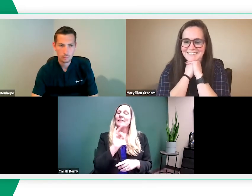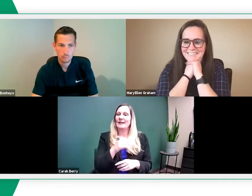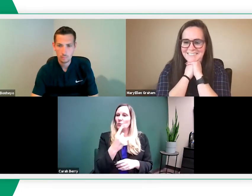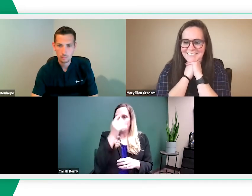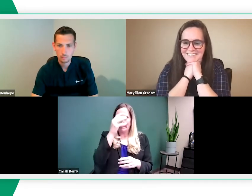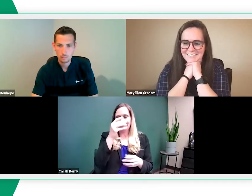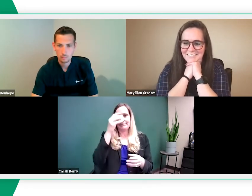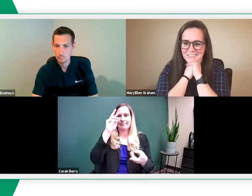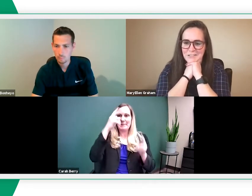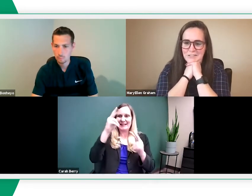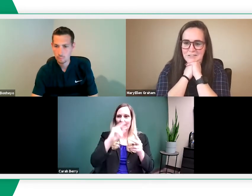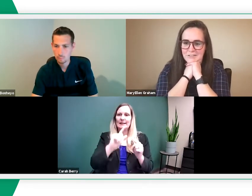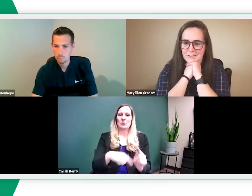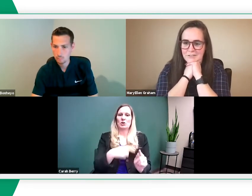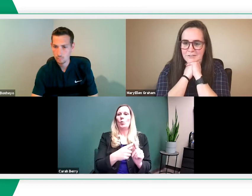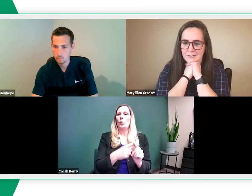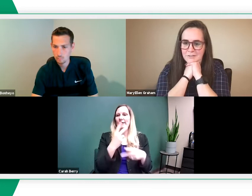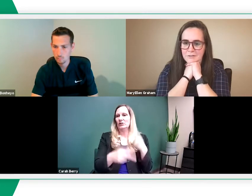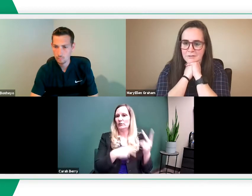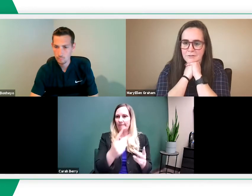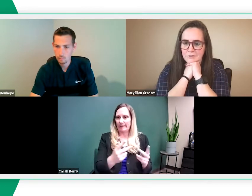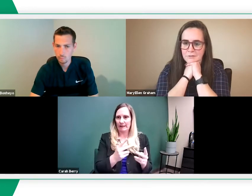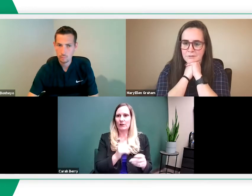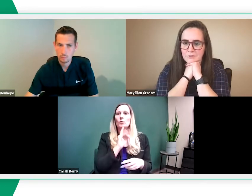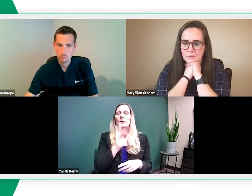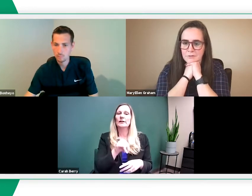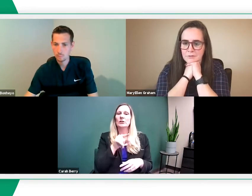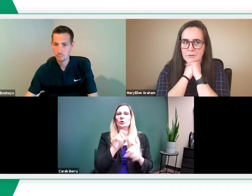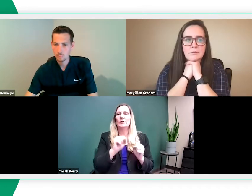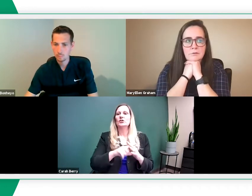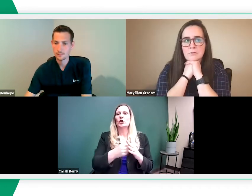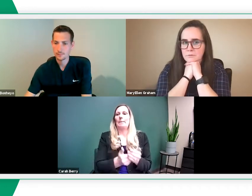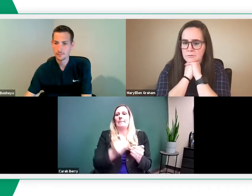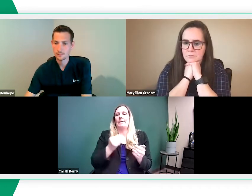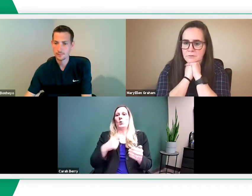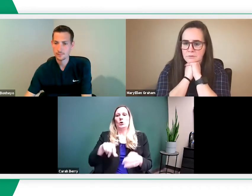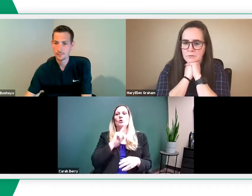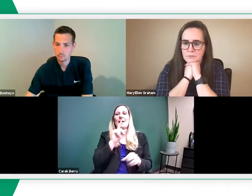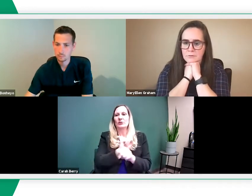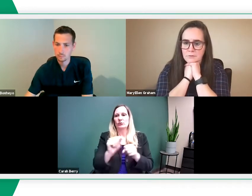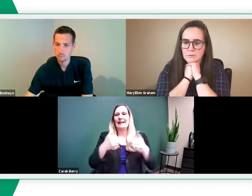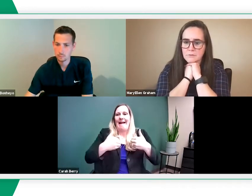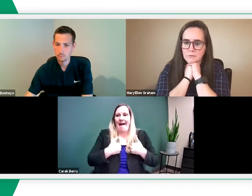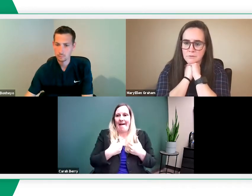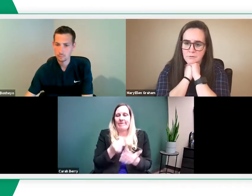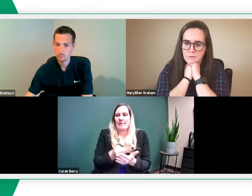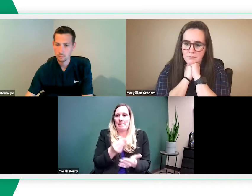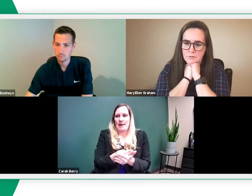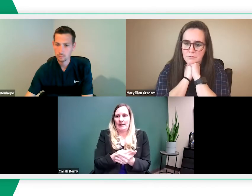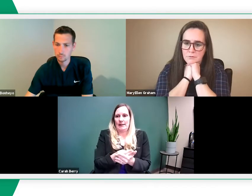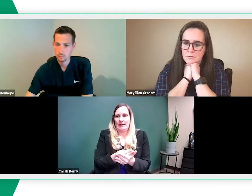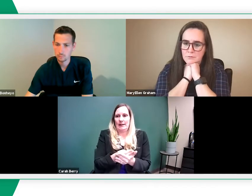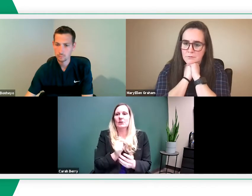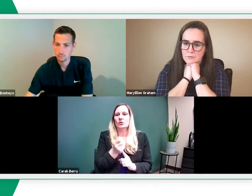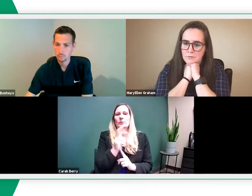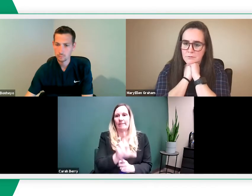Those lucky people. But really, so that is really one of the biggest misconceptions is you should really get